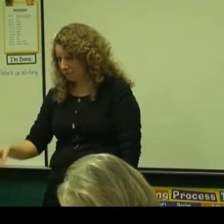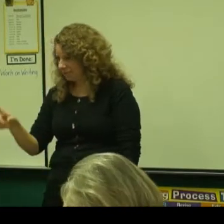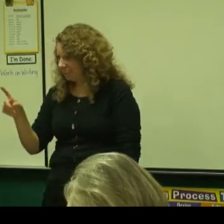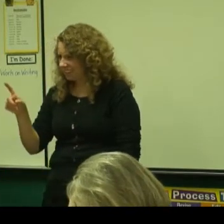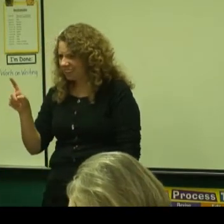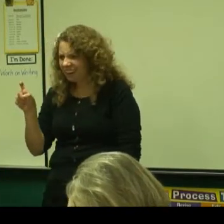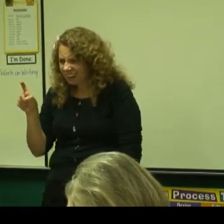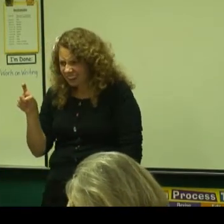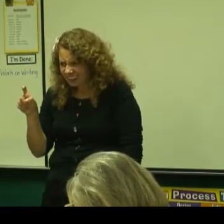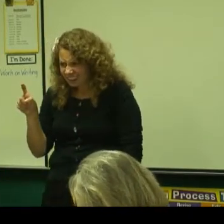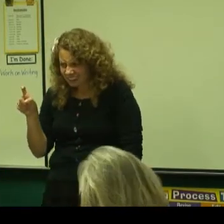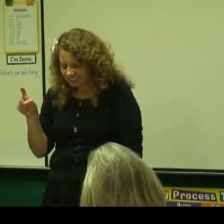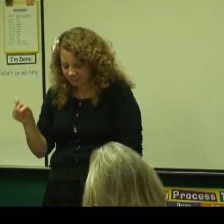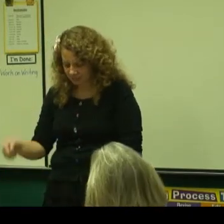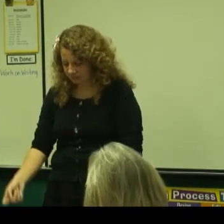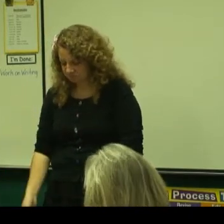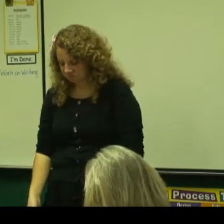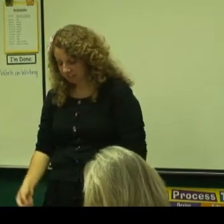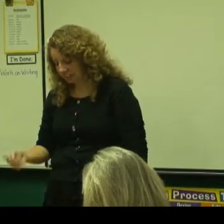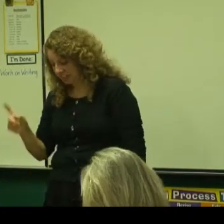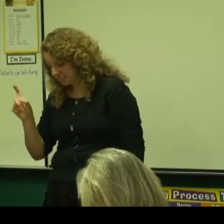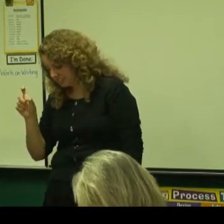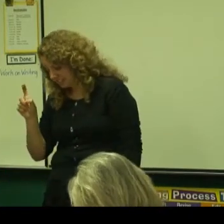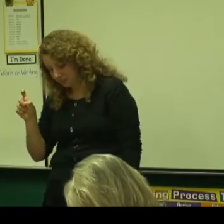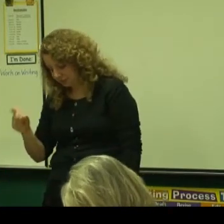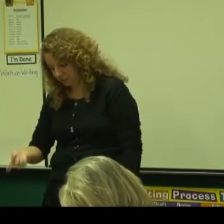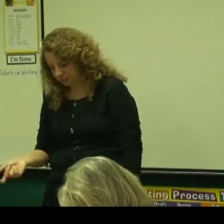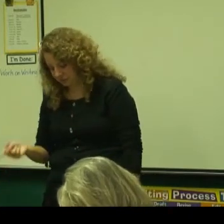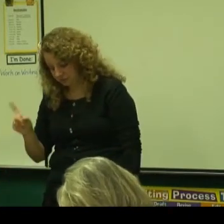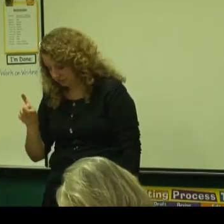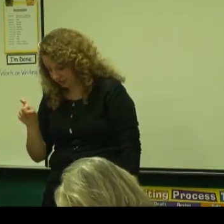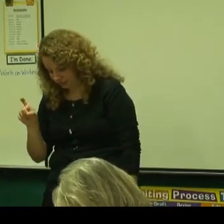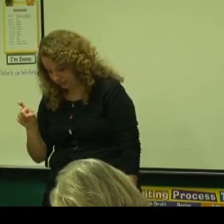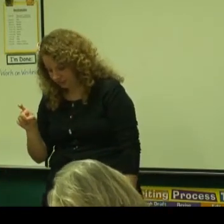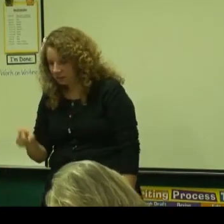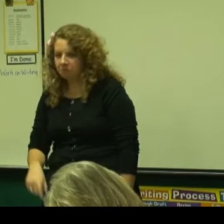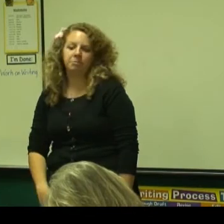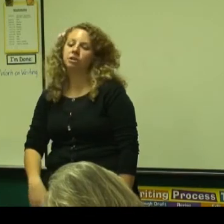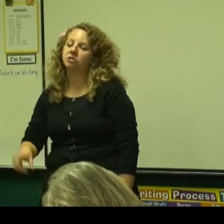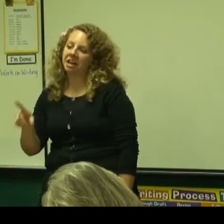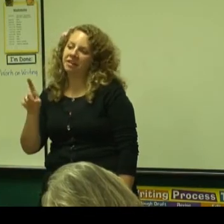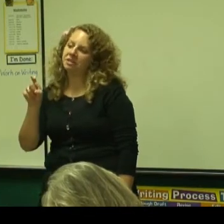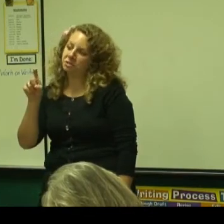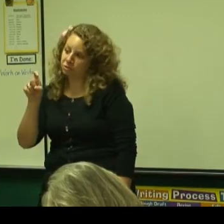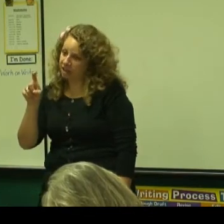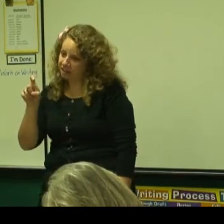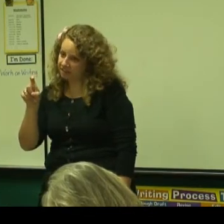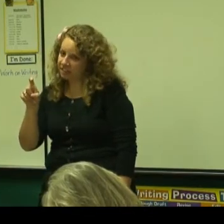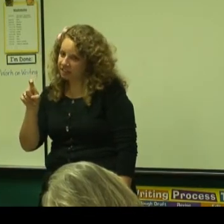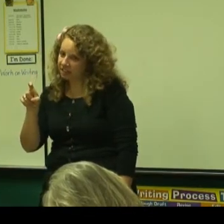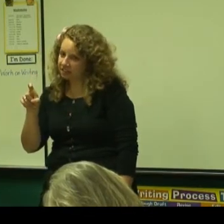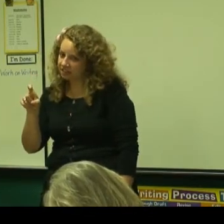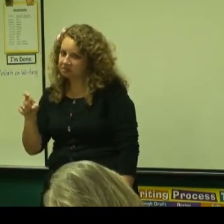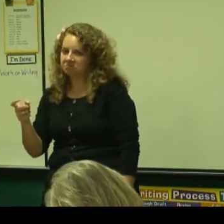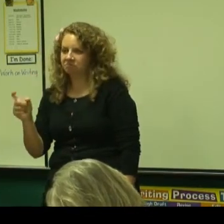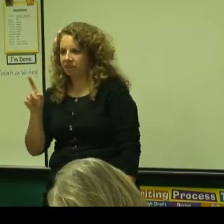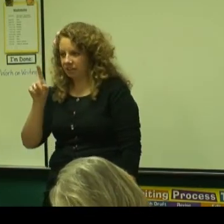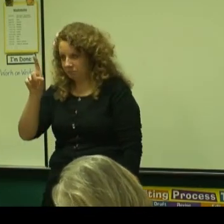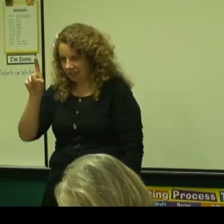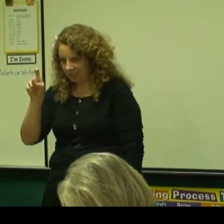be like, huh? I guess. I've never seen this used as like, huh. But you could add this to an end of a sentence and make it